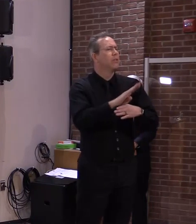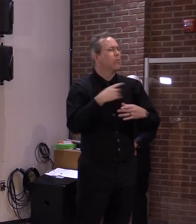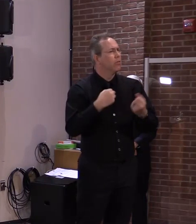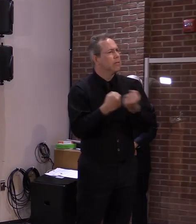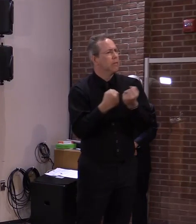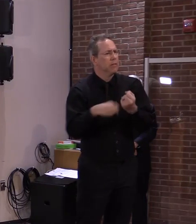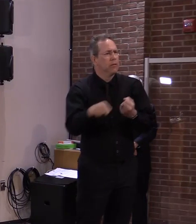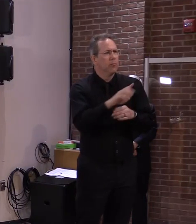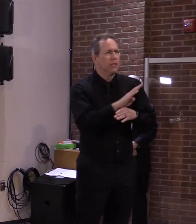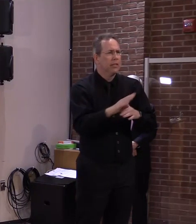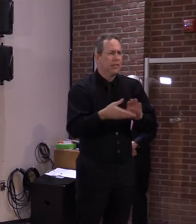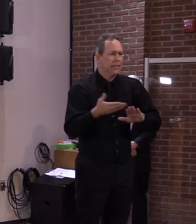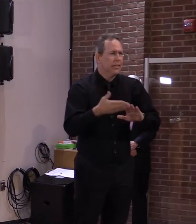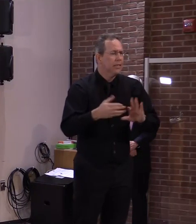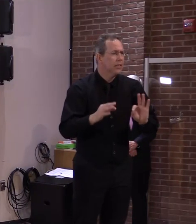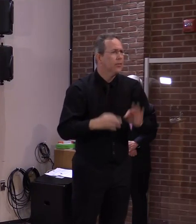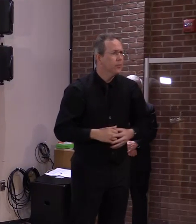Governor. I'm all set, Rebecca.